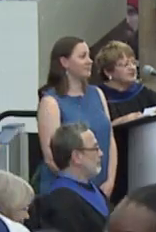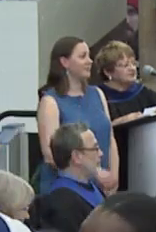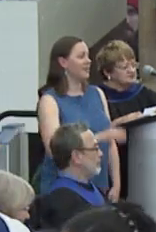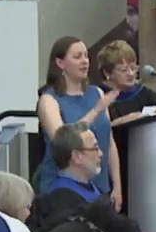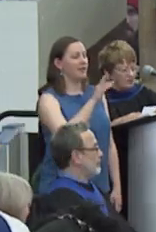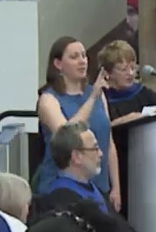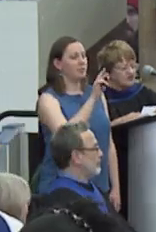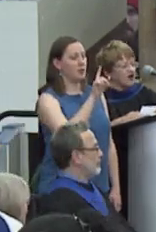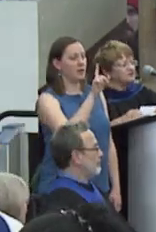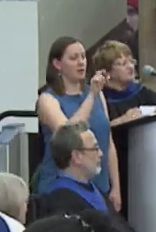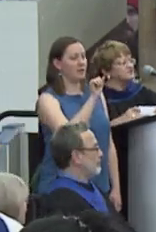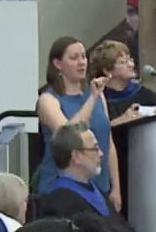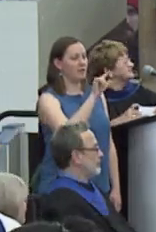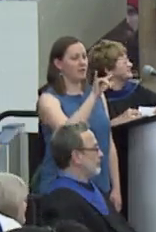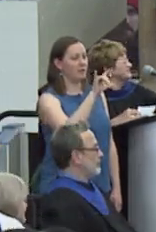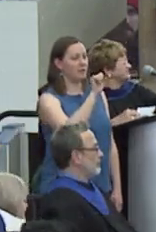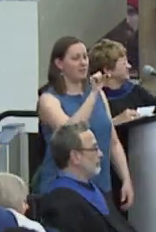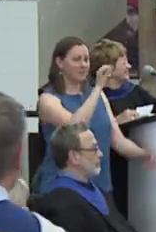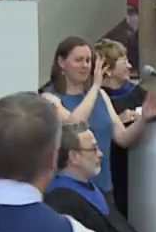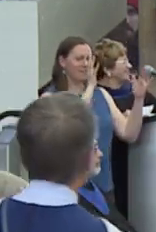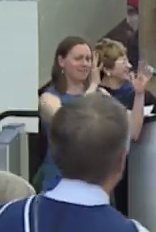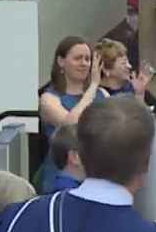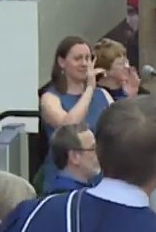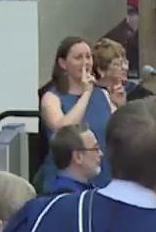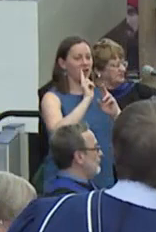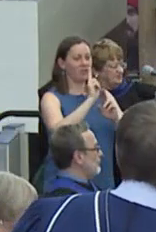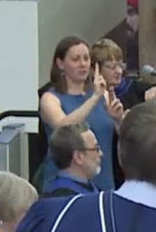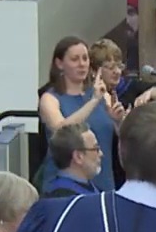Brenda Gillis with honors.